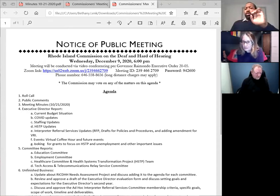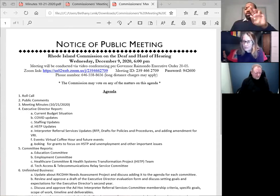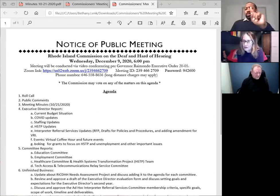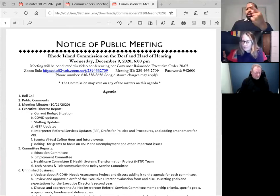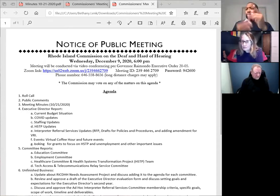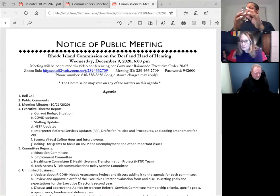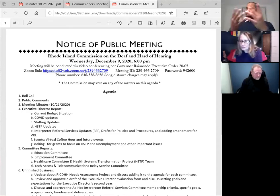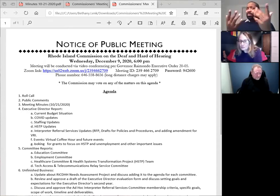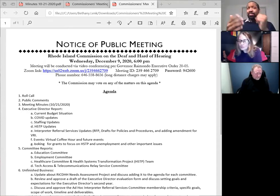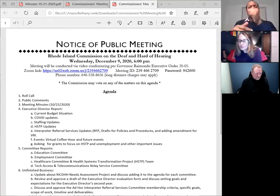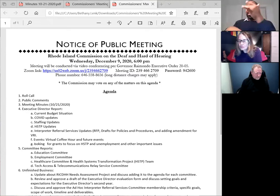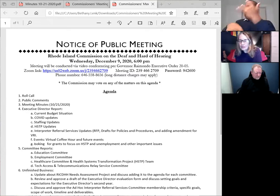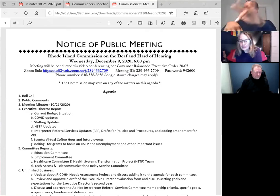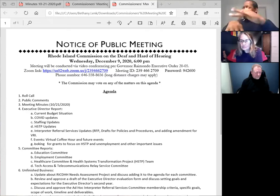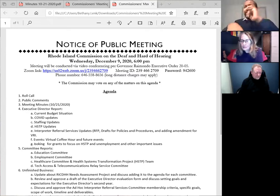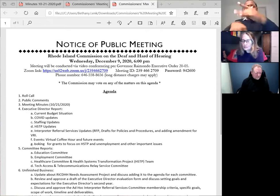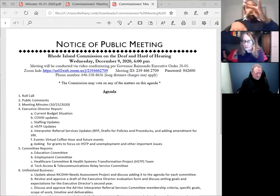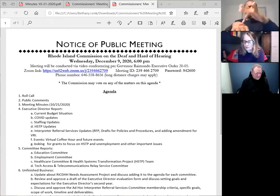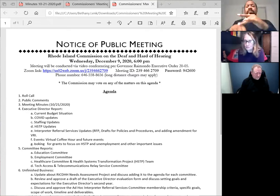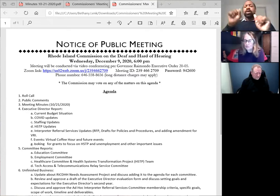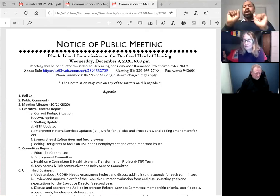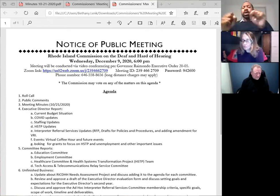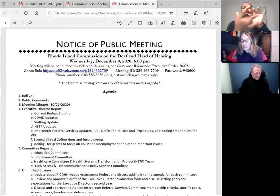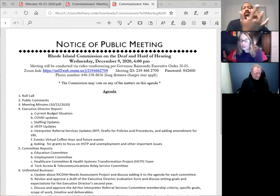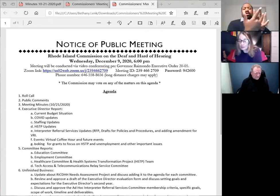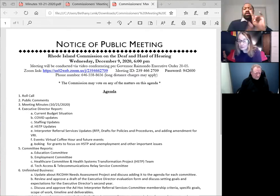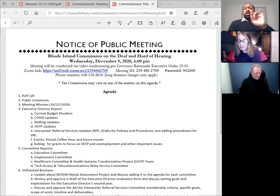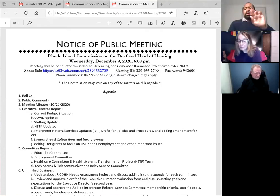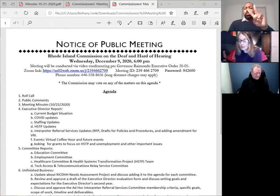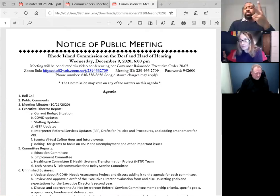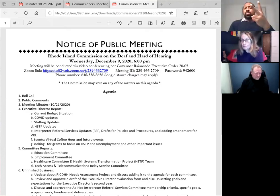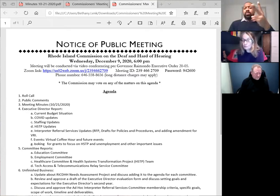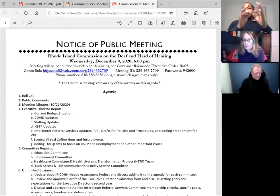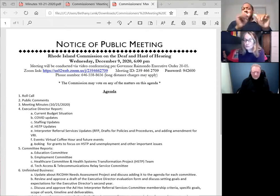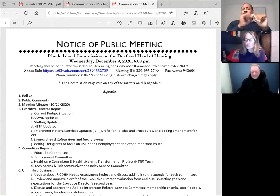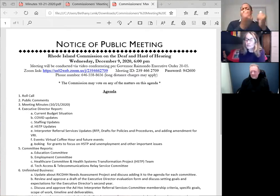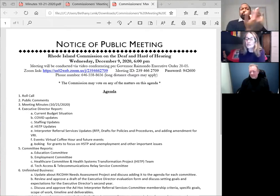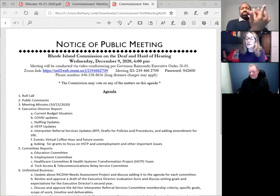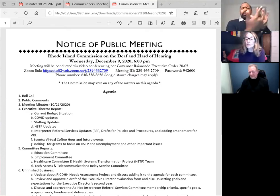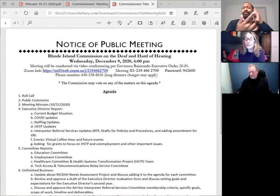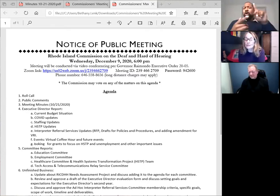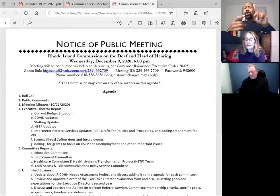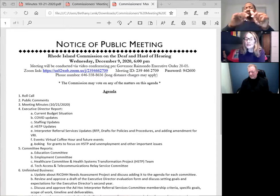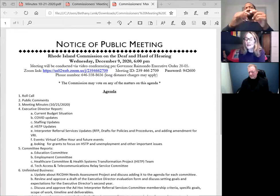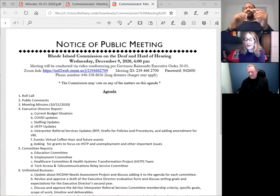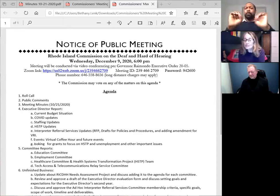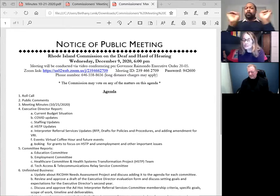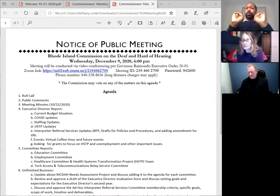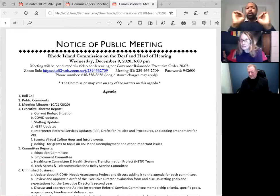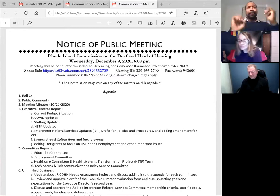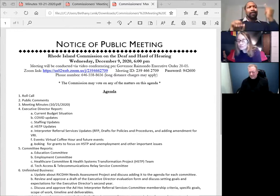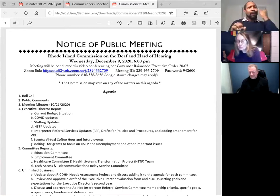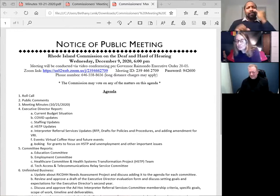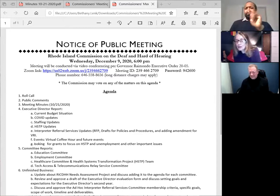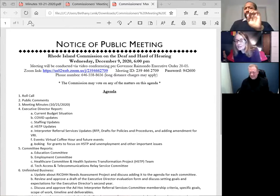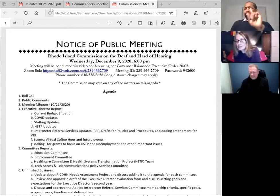MPA jobs. So if we can't find an interpreter from our regular pool of interpreters, we can then ask the tier